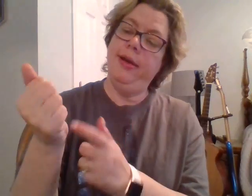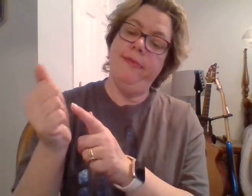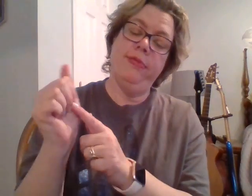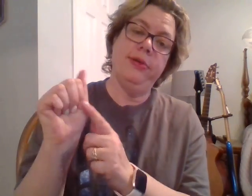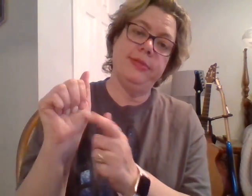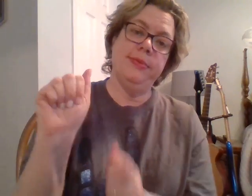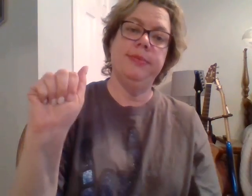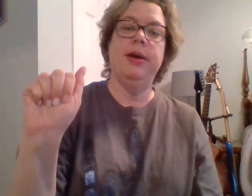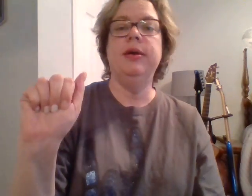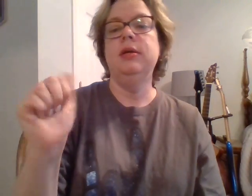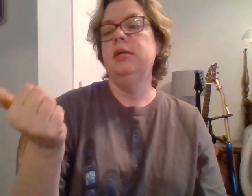I've lost some of my